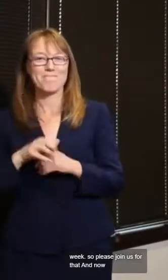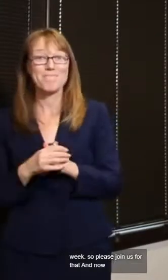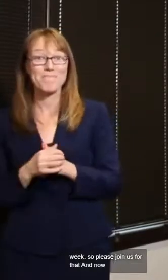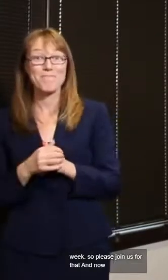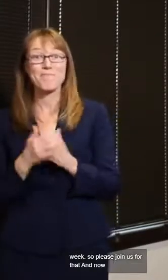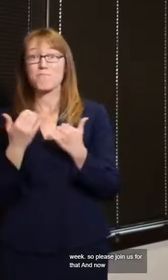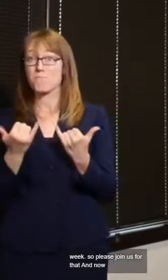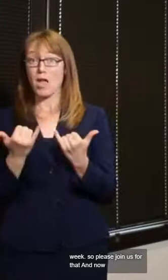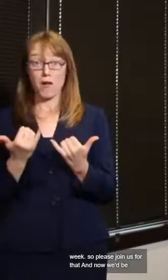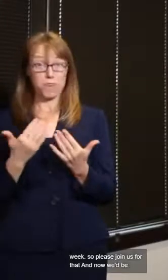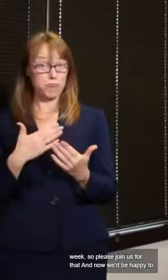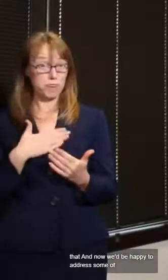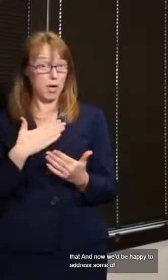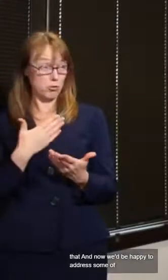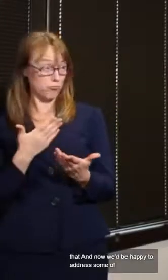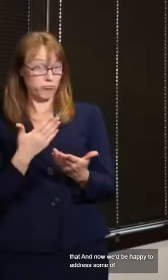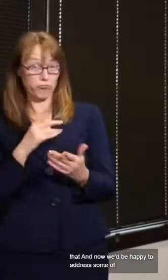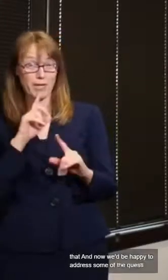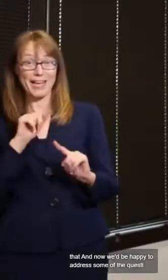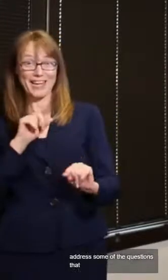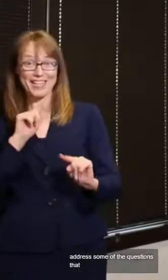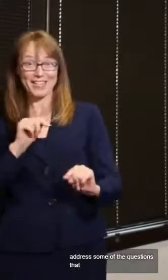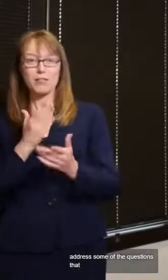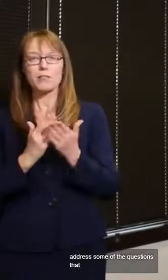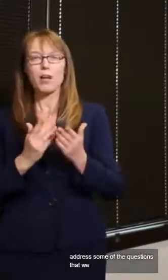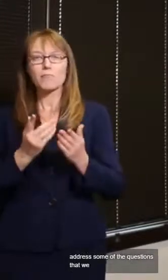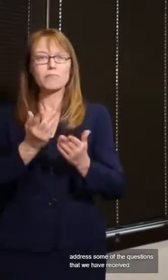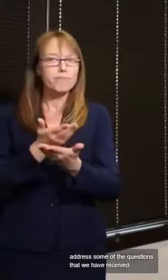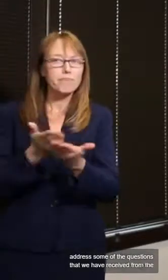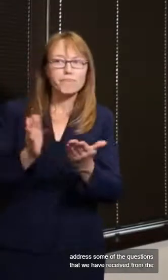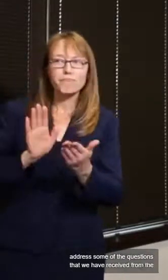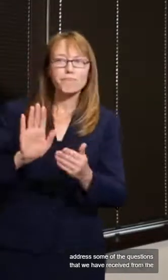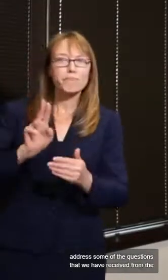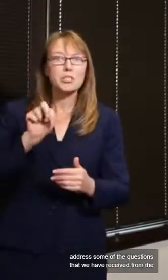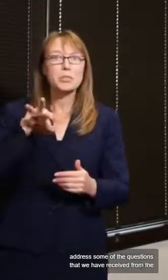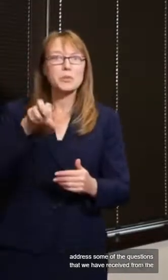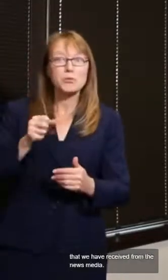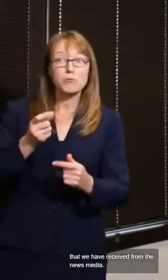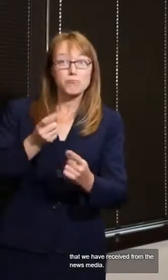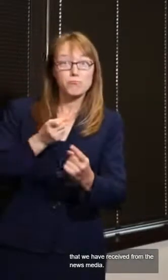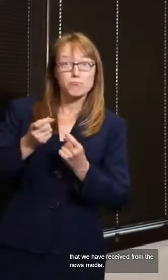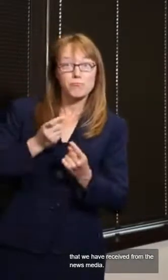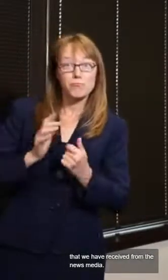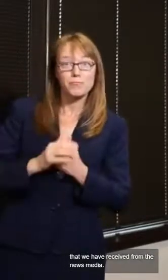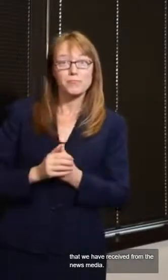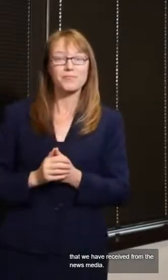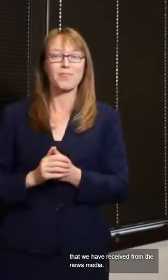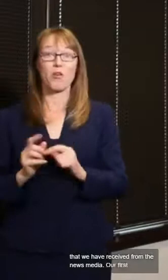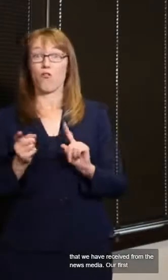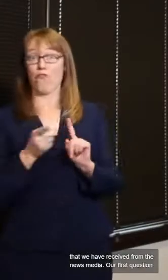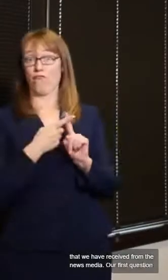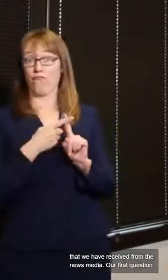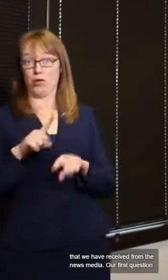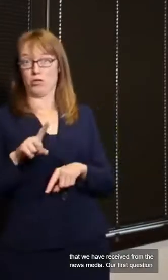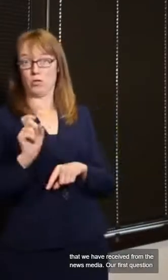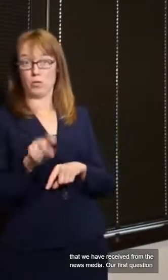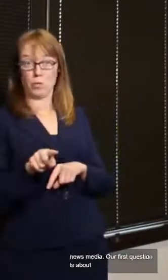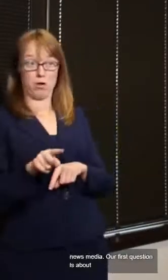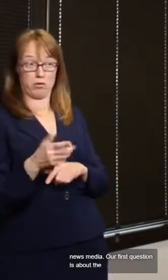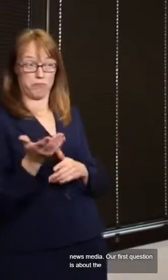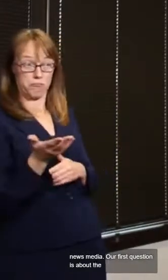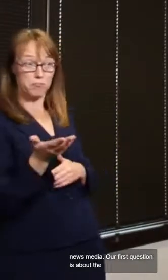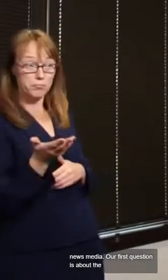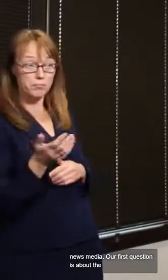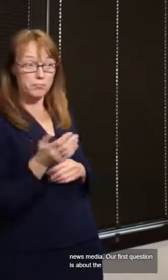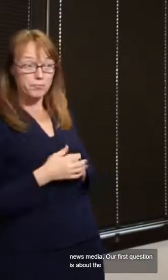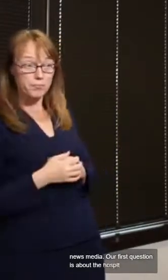we'd be happy to address some of the questions that we have received from the news media. Our first question is about the